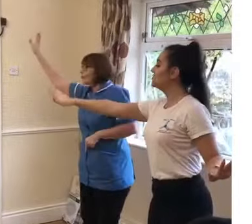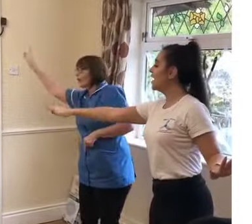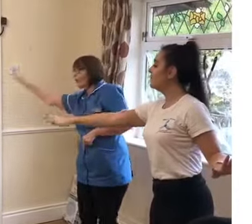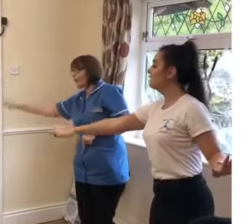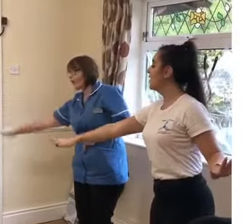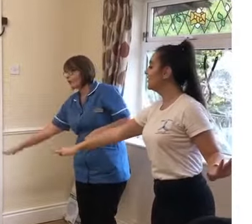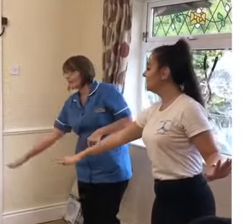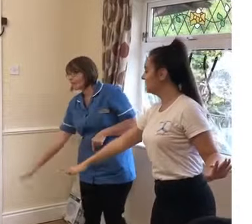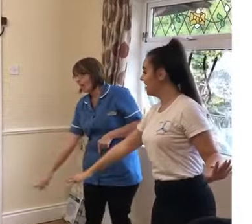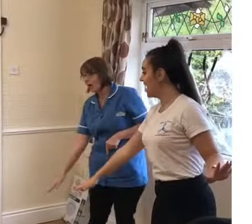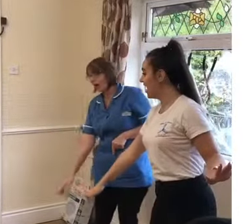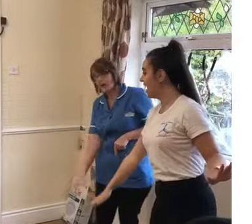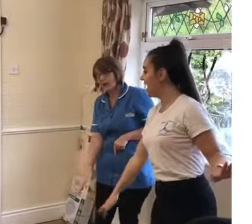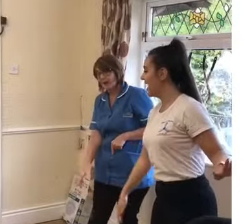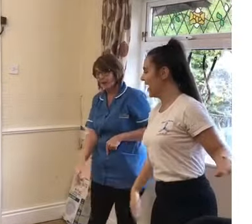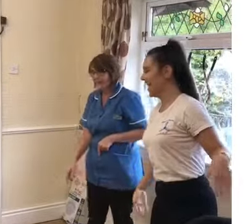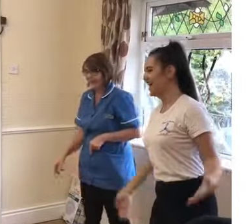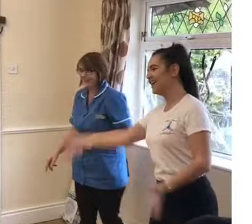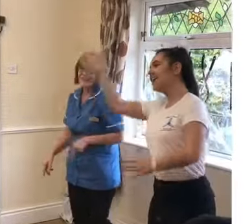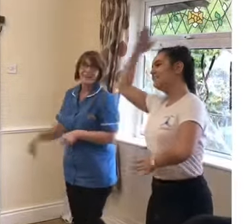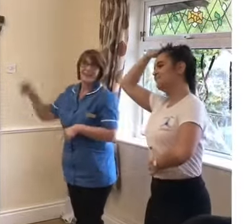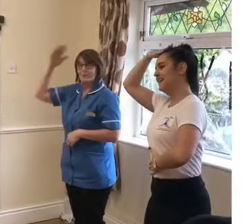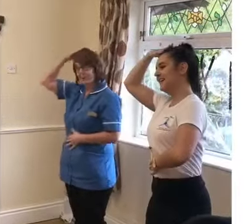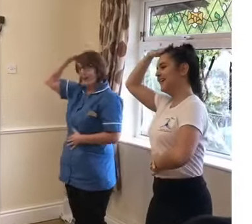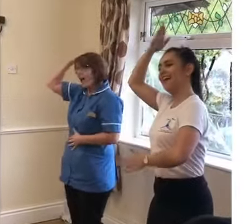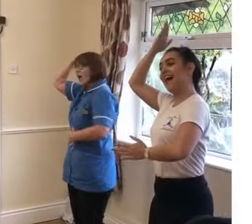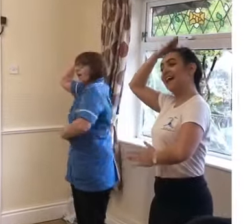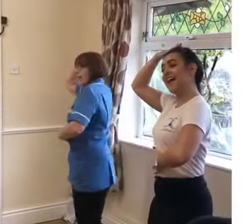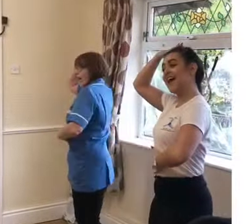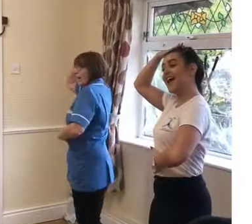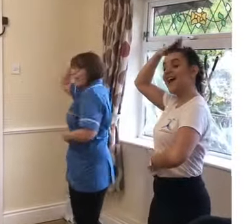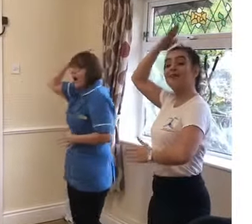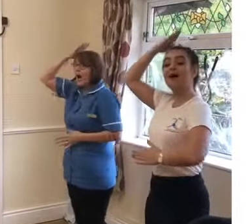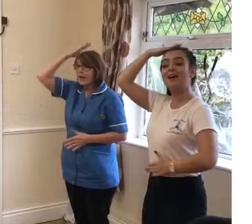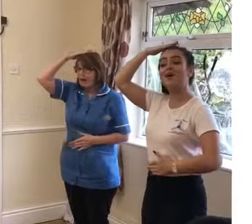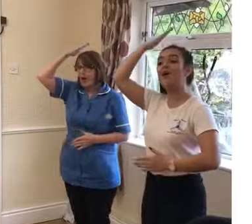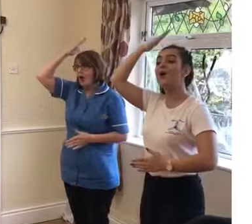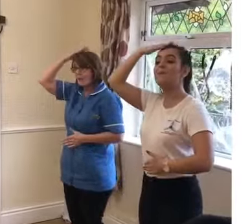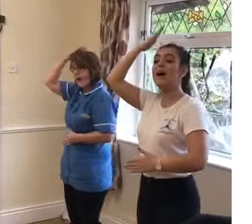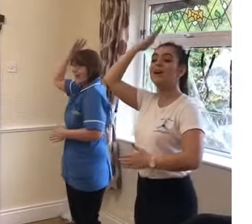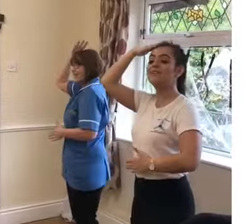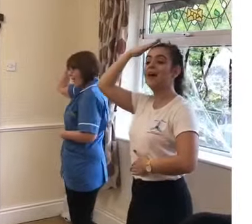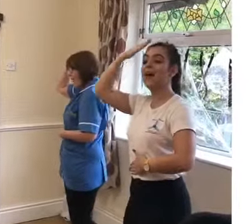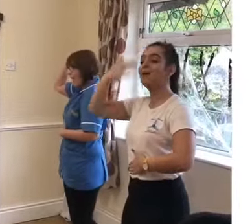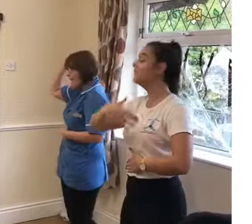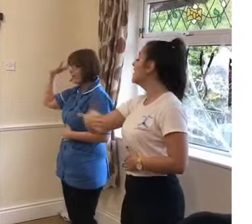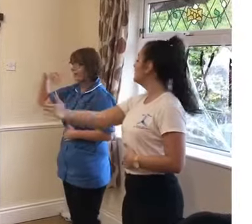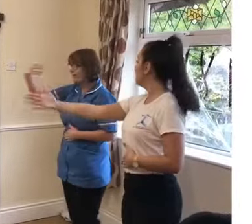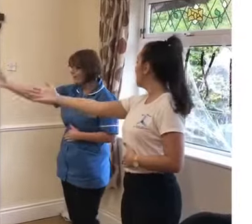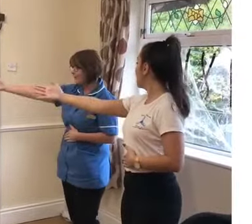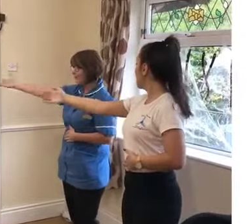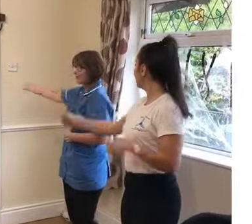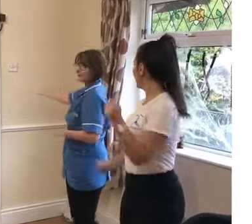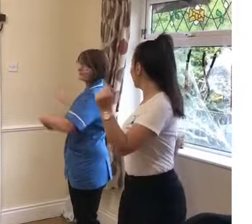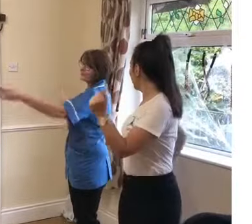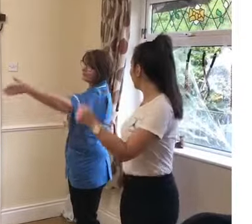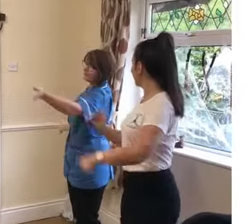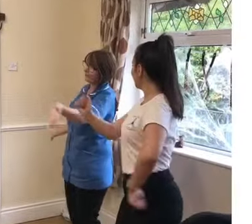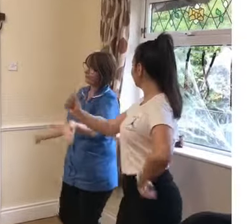a drop of golden sun. Me, a name, I call myself, far along the ways